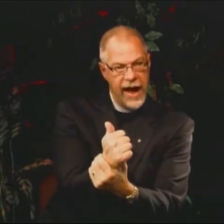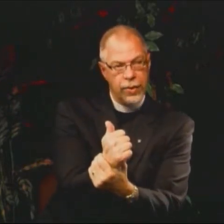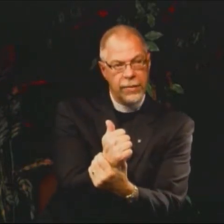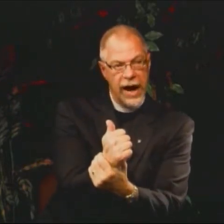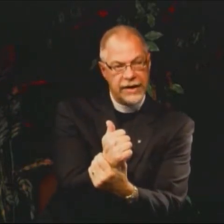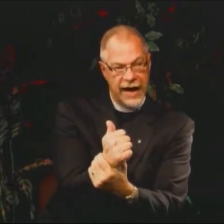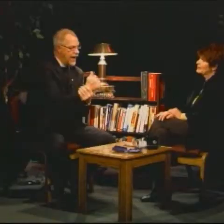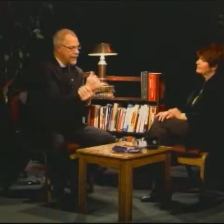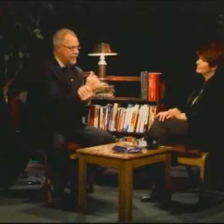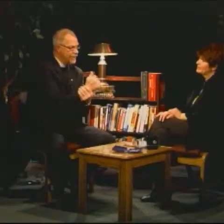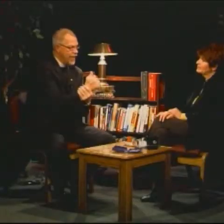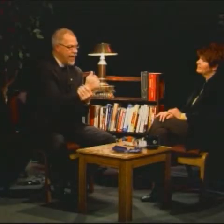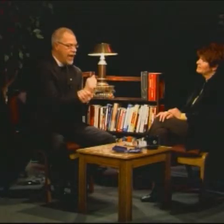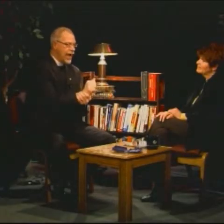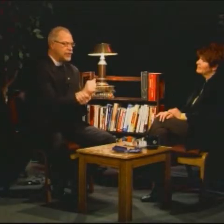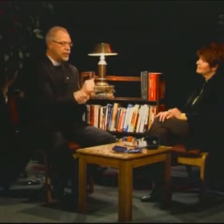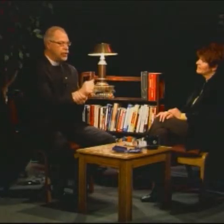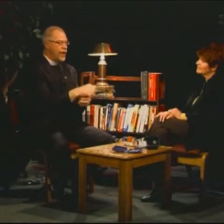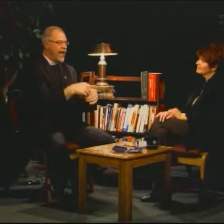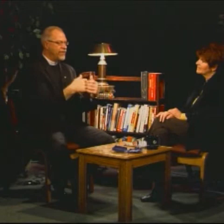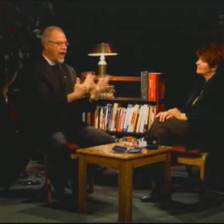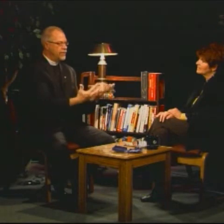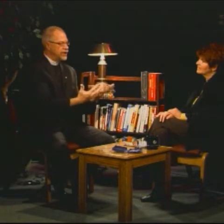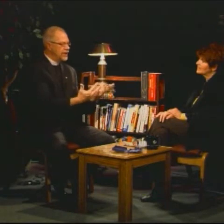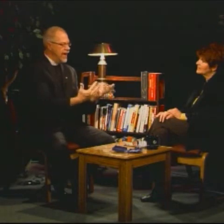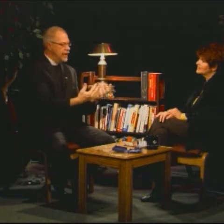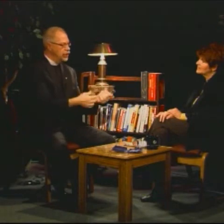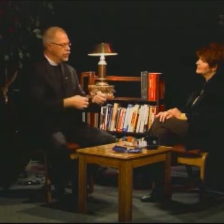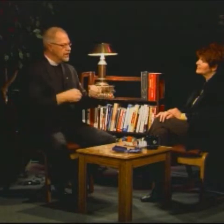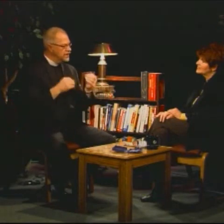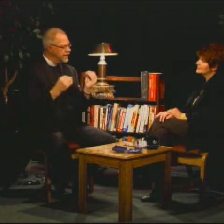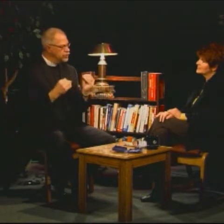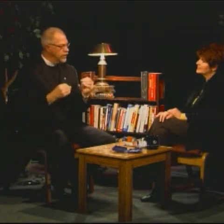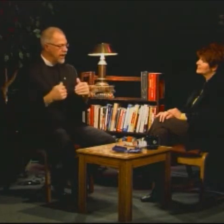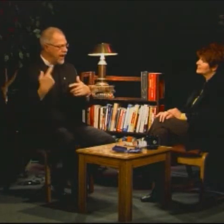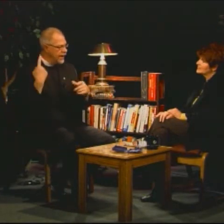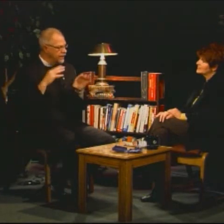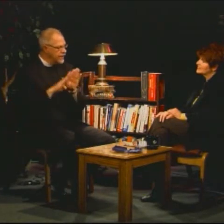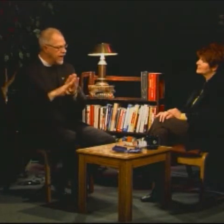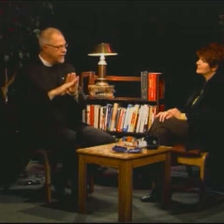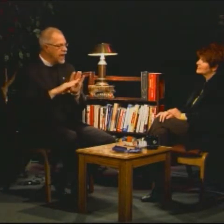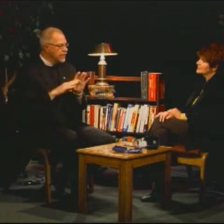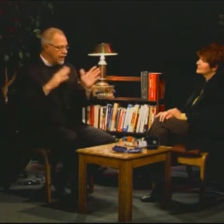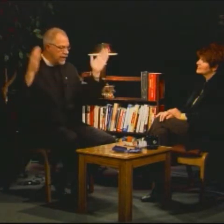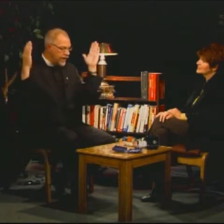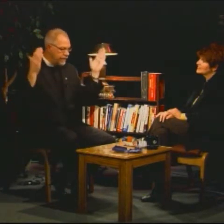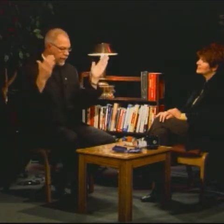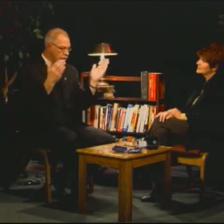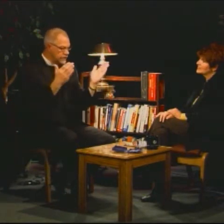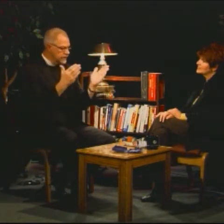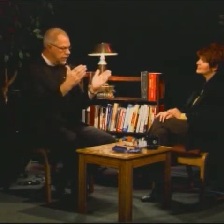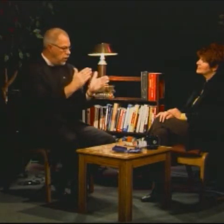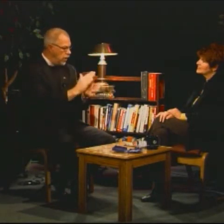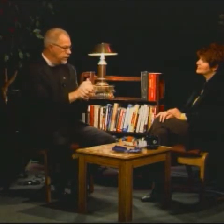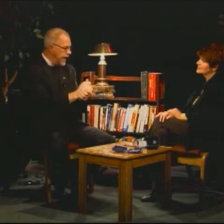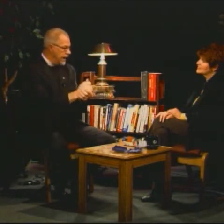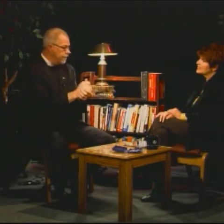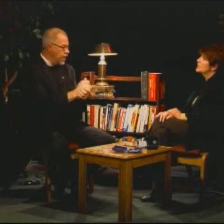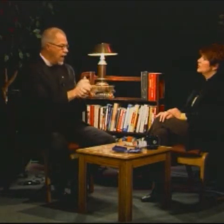Abraham and Isaac. Mm-hmm. And so you have an object that you can teach with, and the deaf, they focus in on that. And